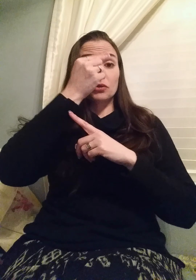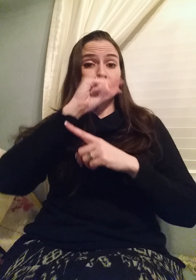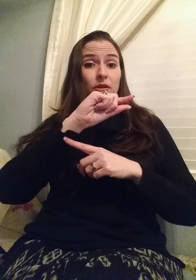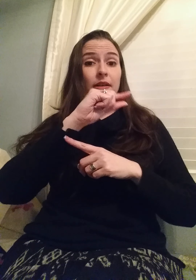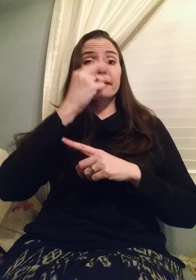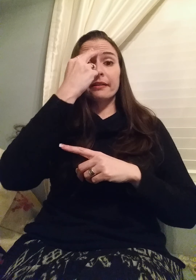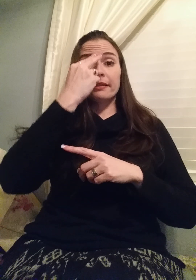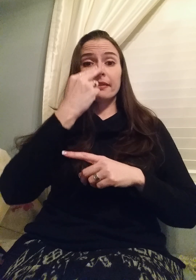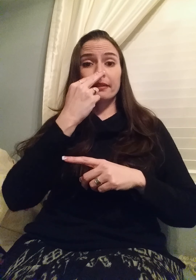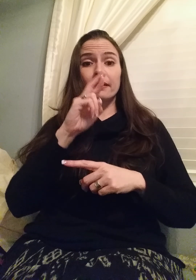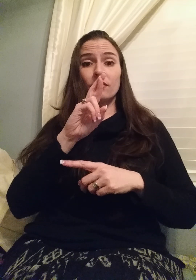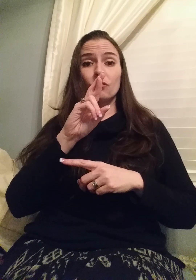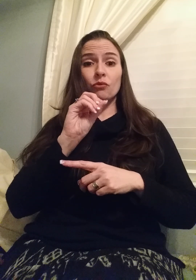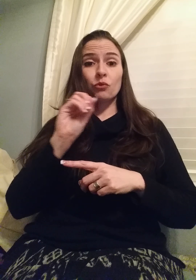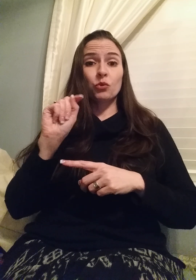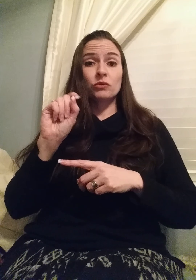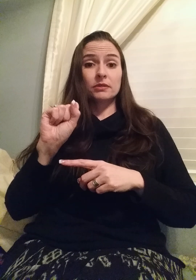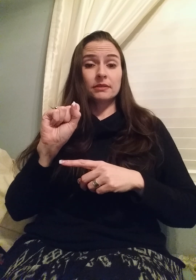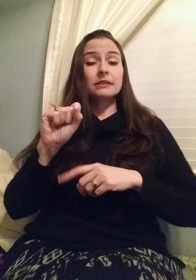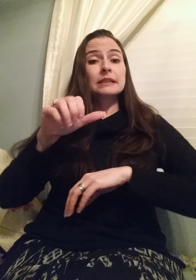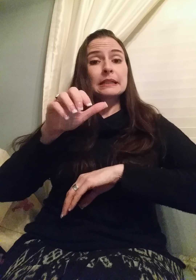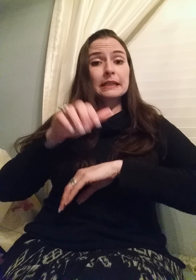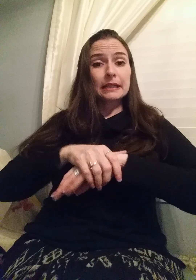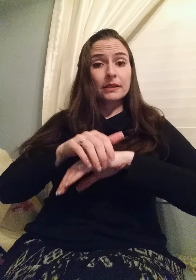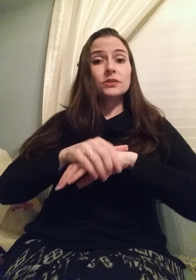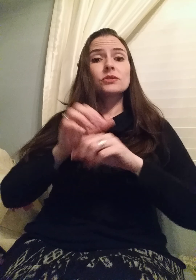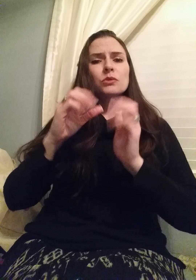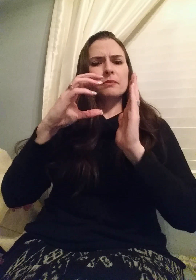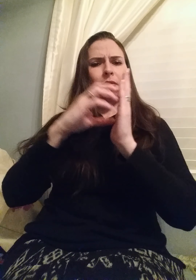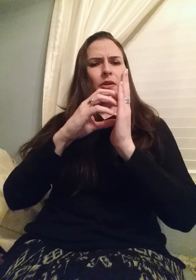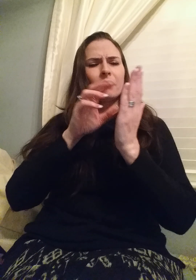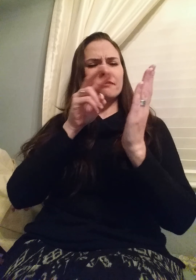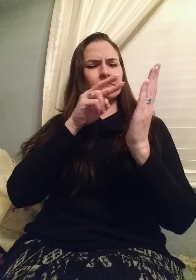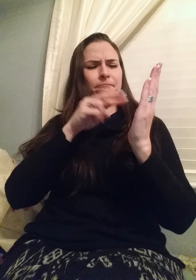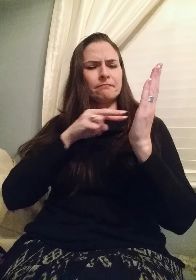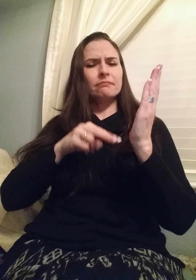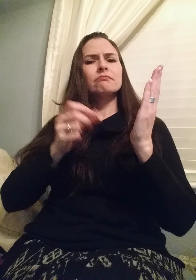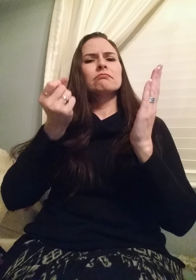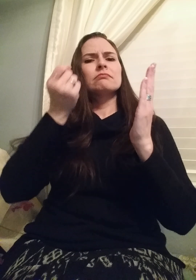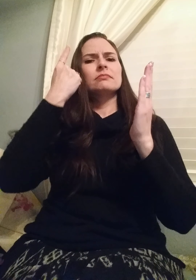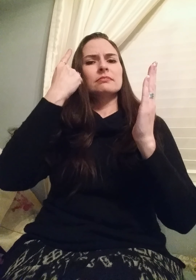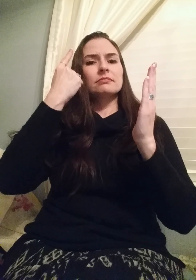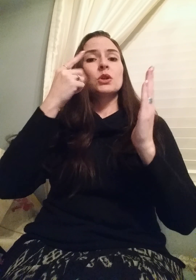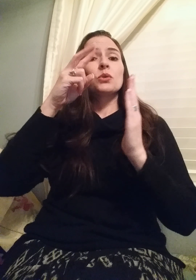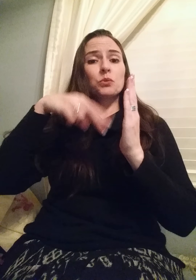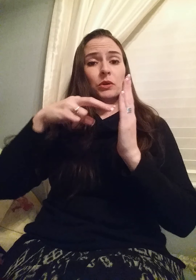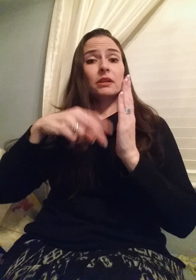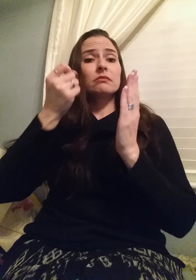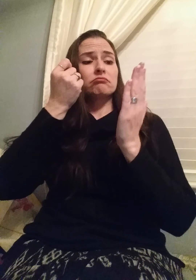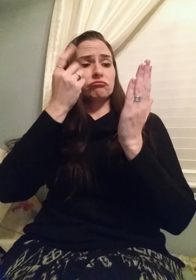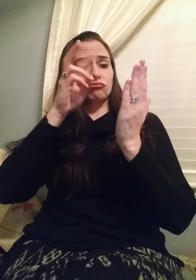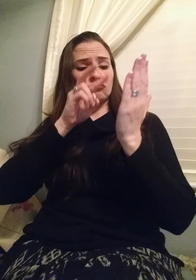English within context, reading comprehension, and other such factors that will help you to develop as an